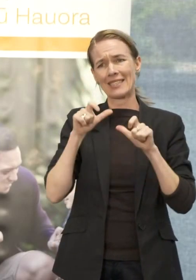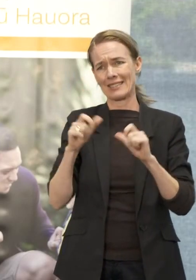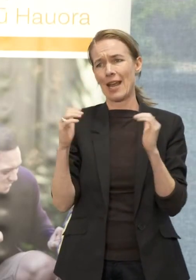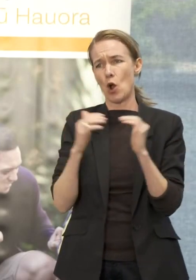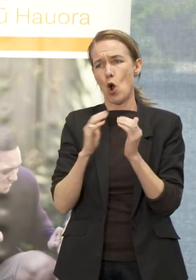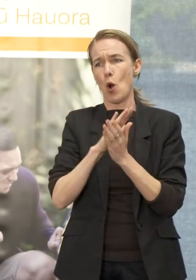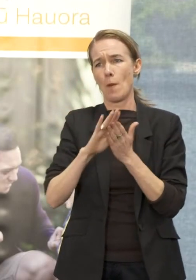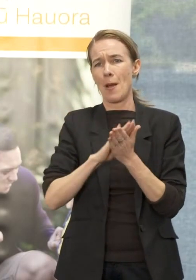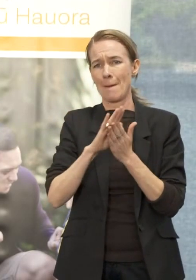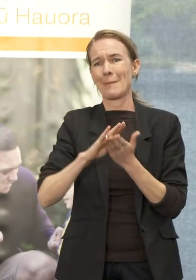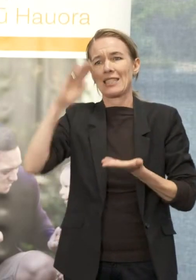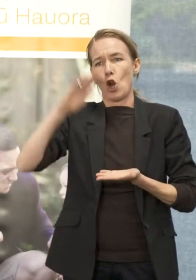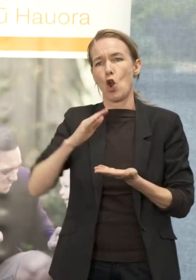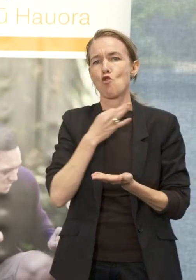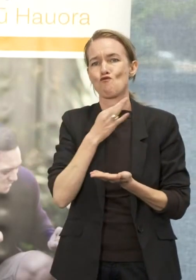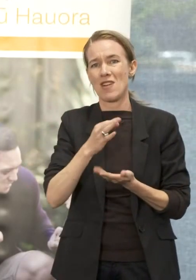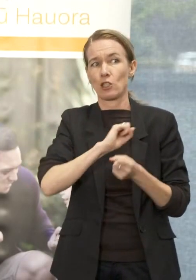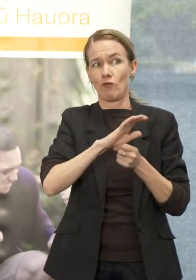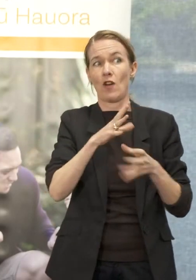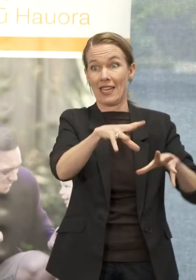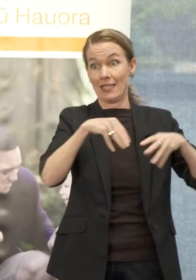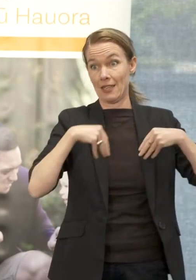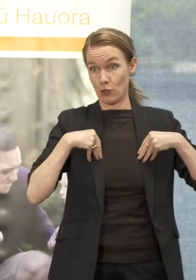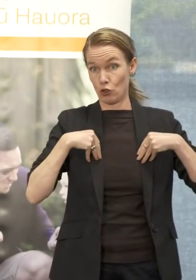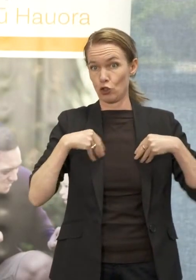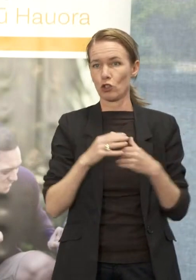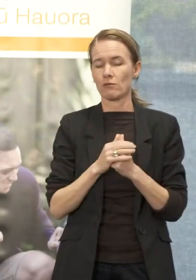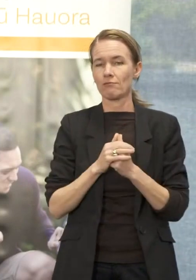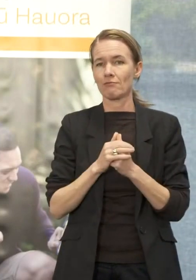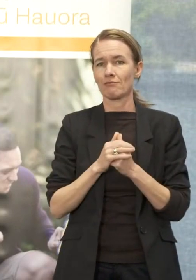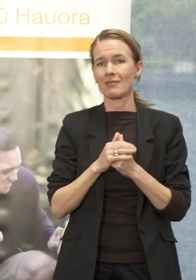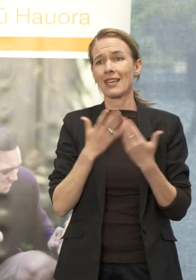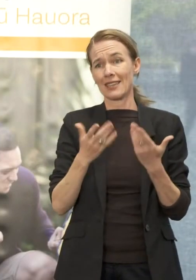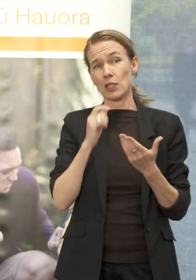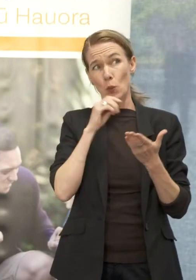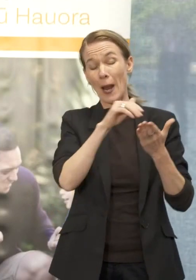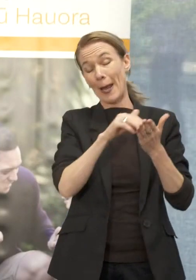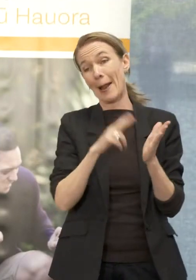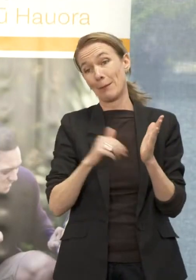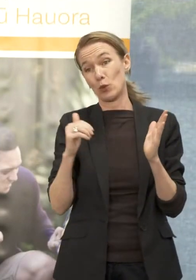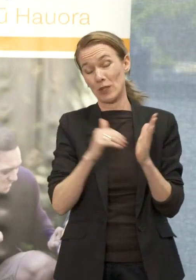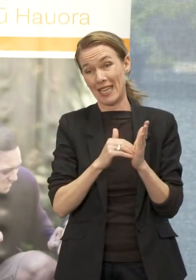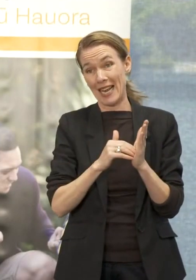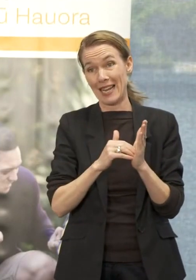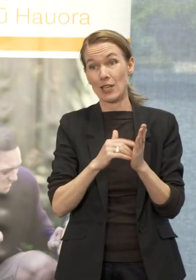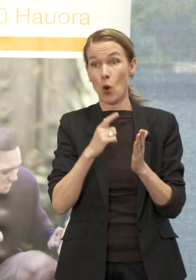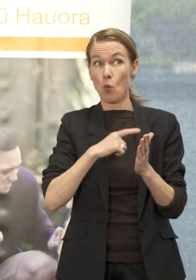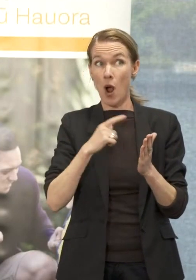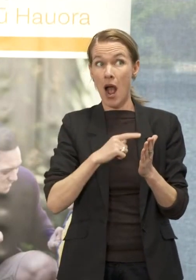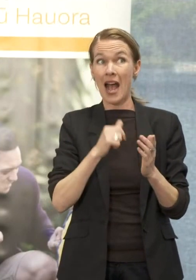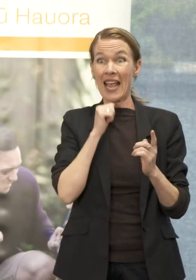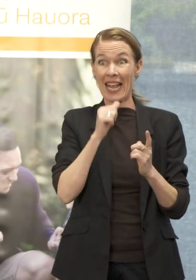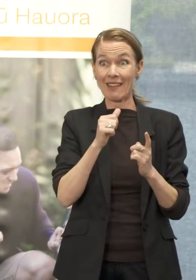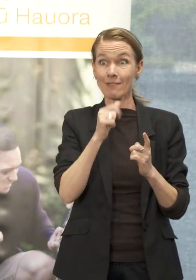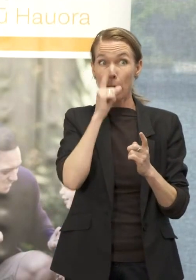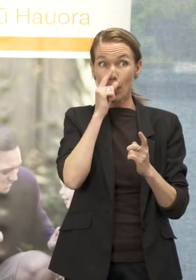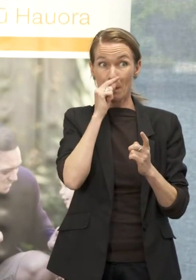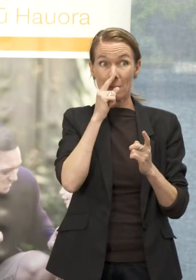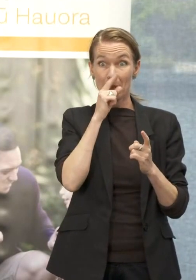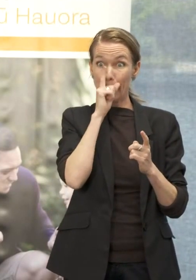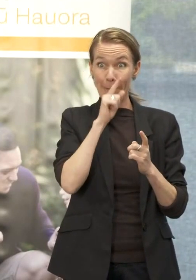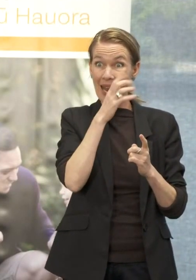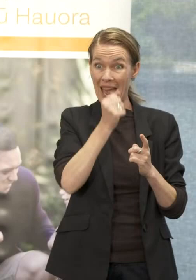other people. Doing these things will help reduce the risk of being exposed to COVID-19, then bringing it home with